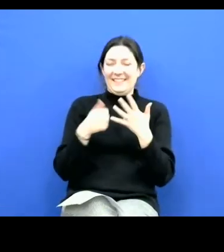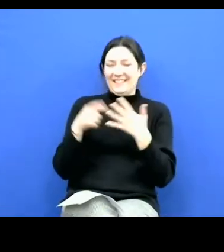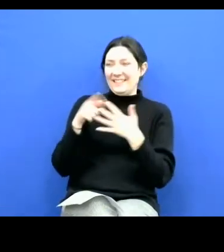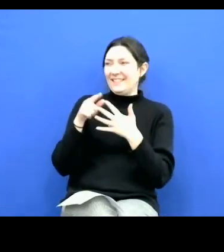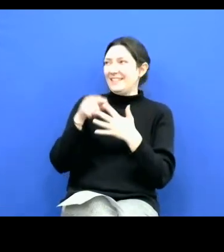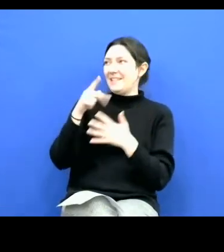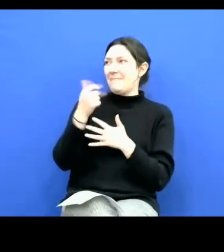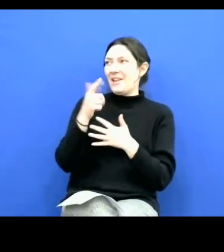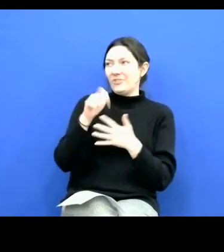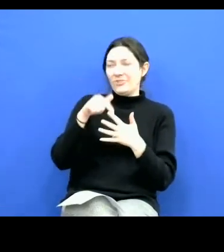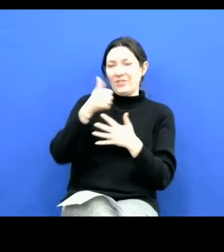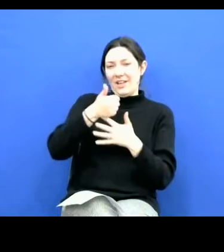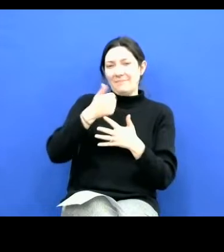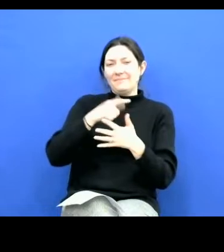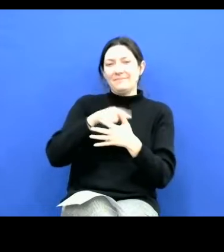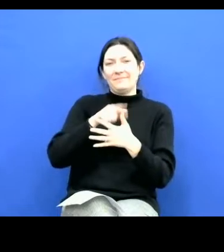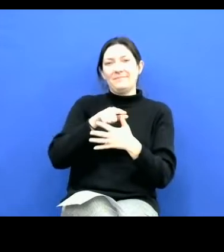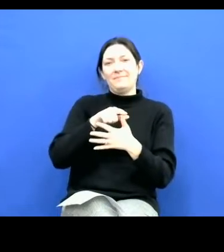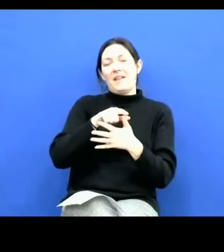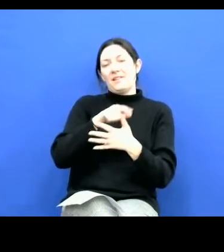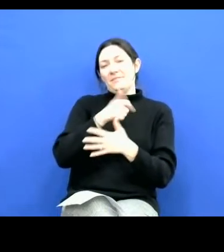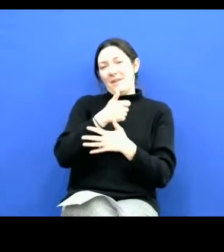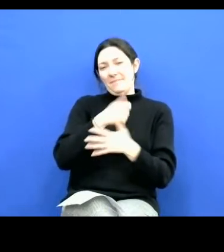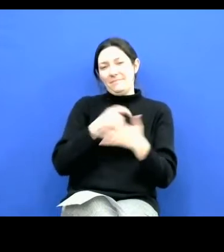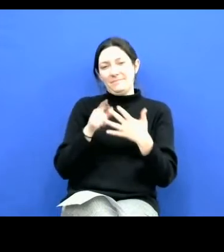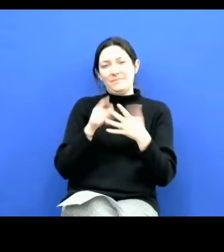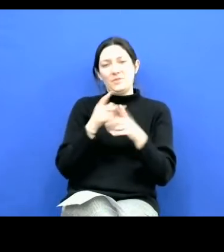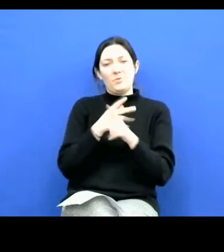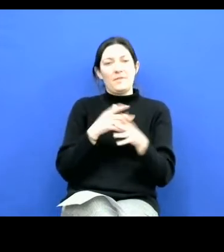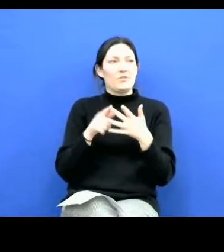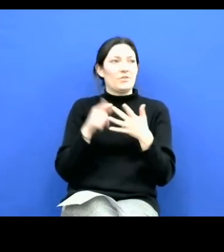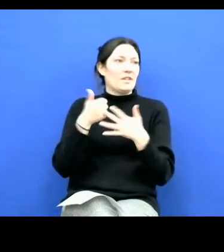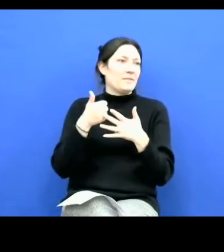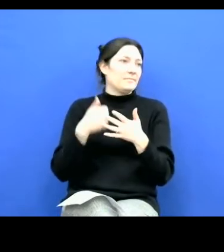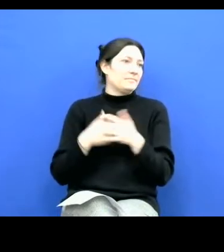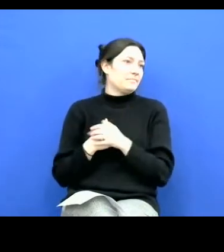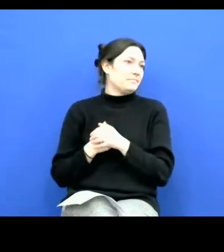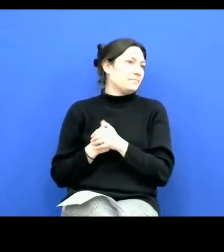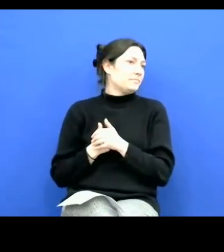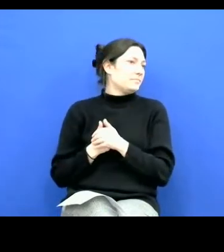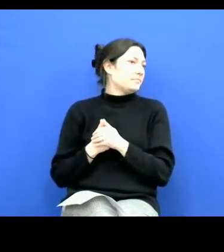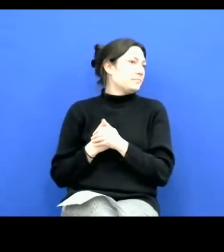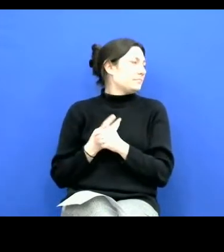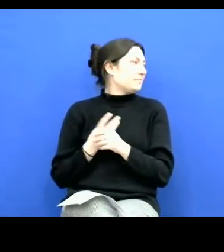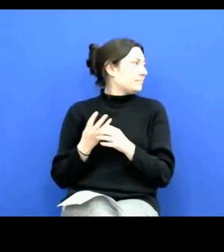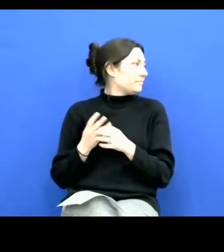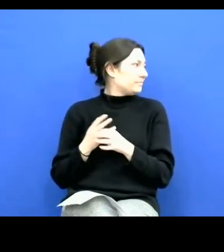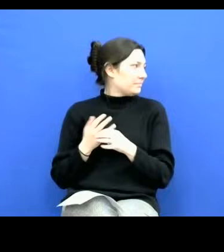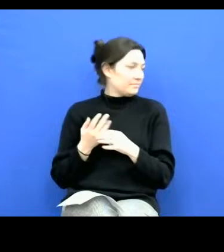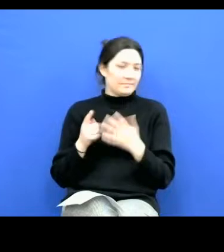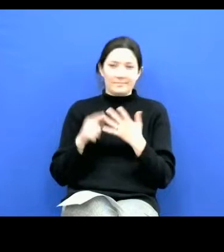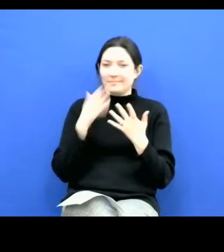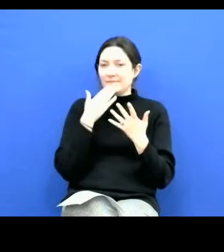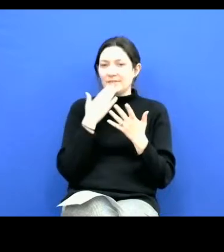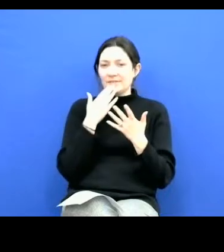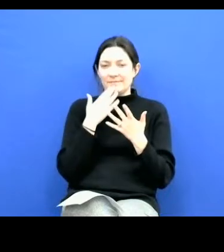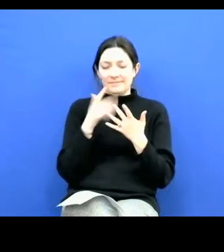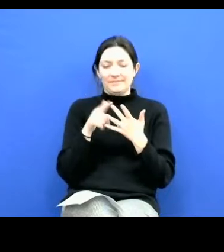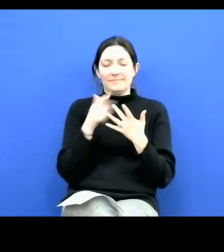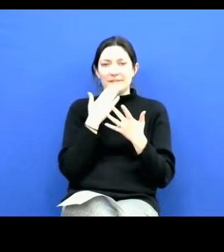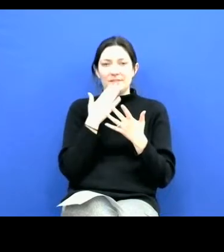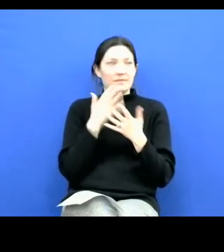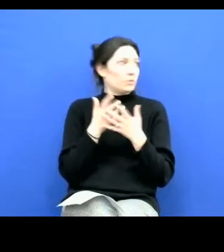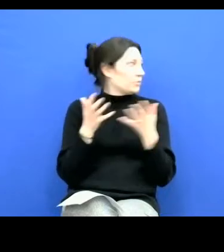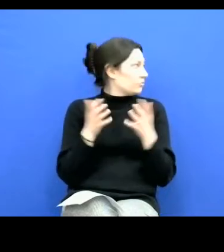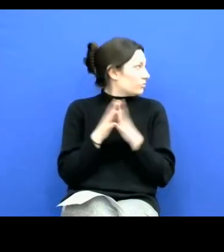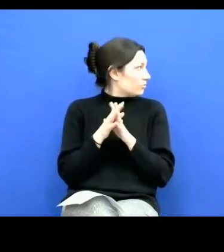Councilmember Page, Aye. Councilmember Belanca. Aye. Supervisor Schultz. Aye. Thank you very much. Oh,